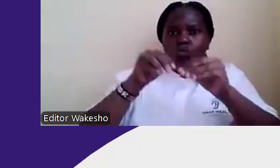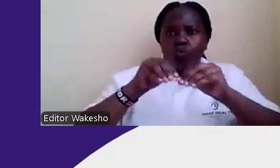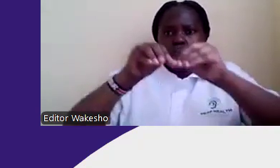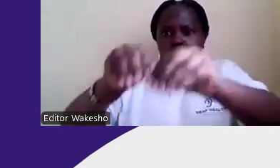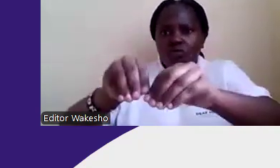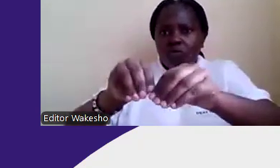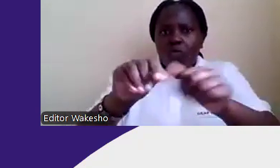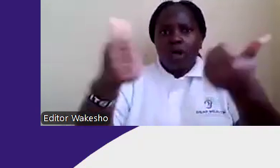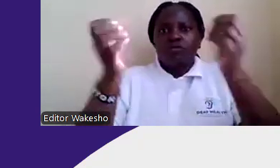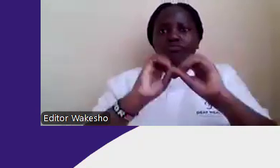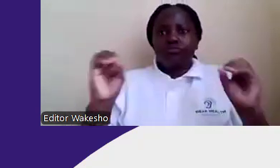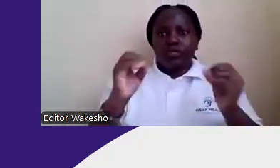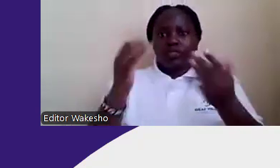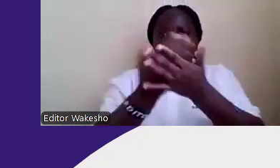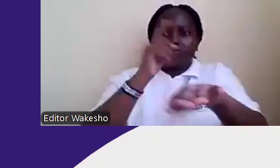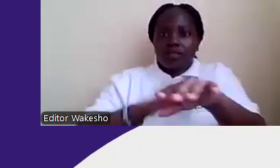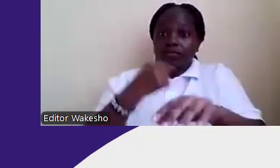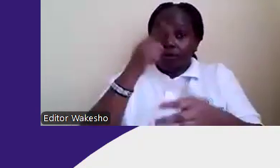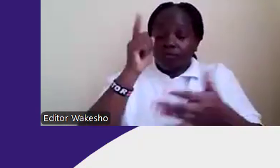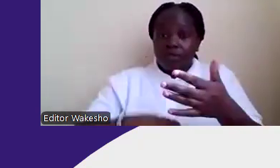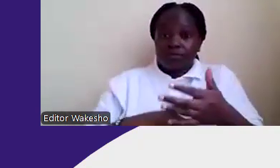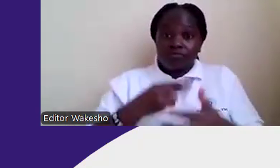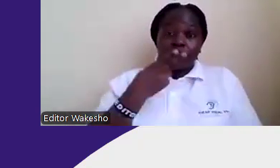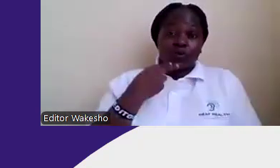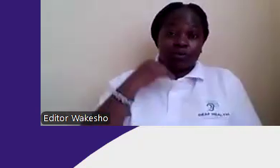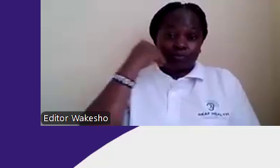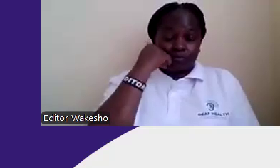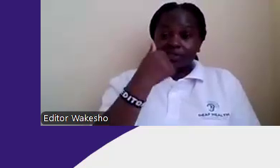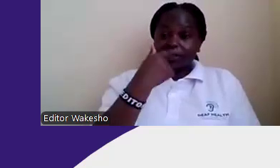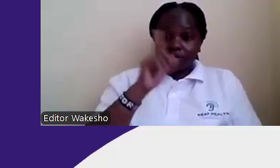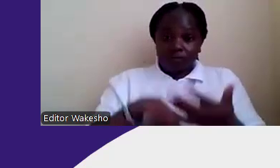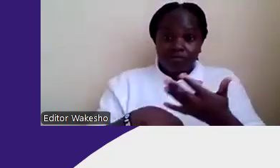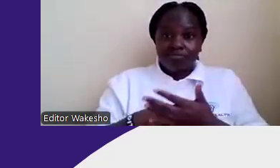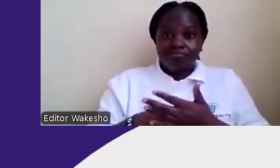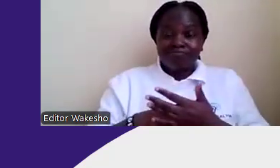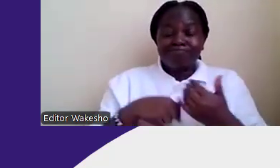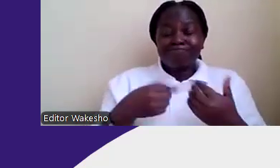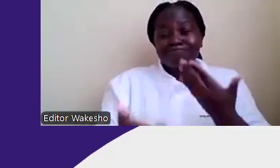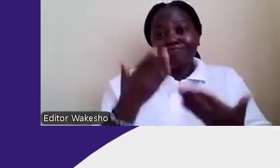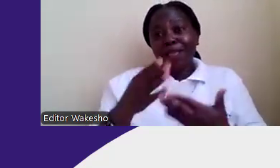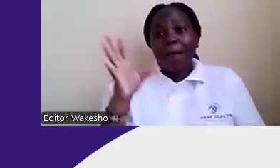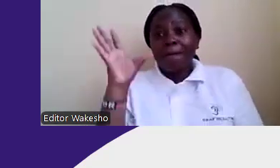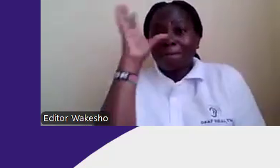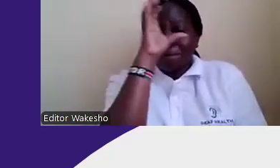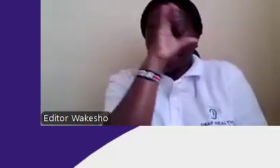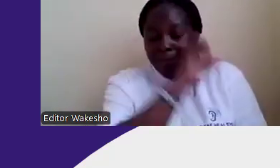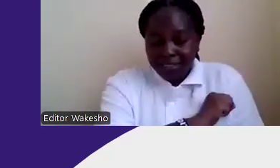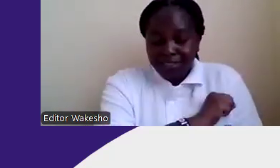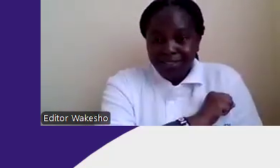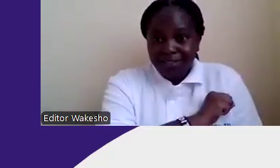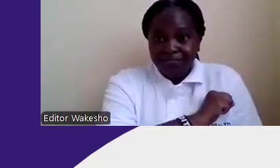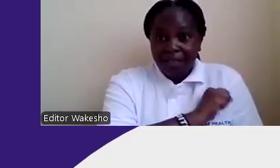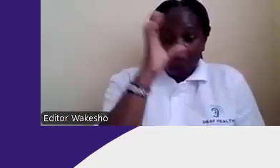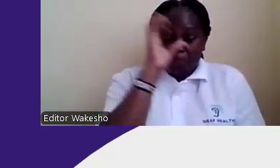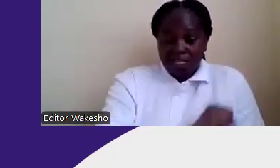sometimes we usually say diabetes is a disease whereby you have starvation among plenty. Why is that? It's